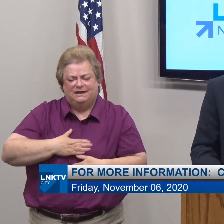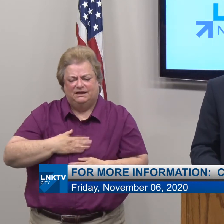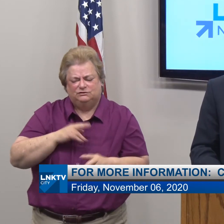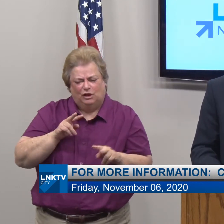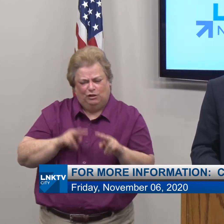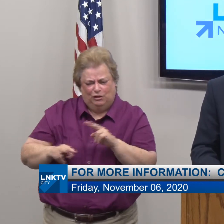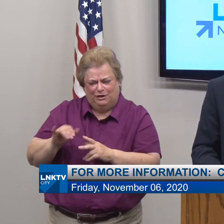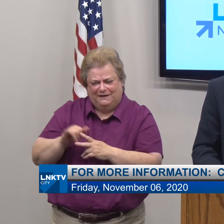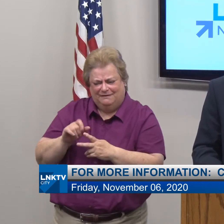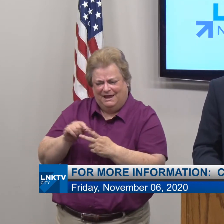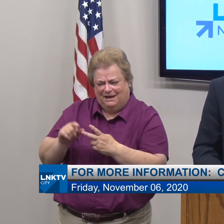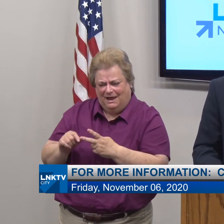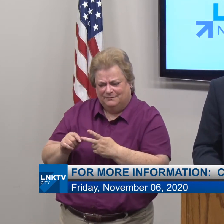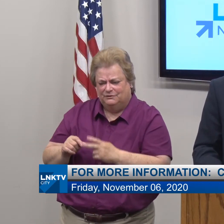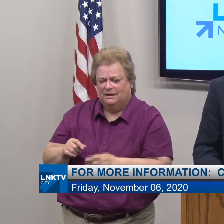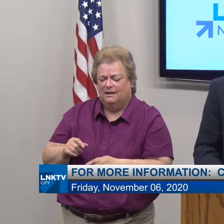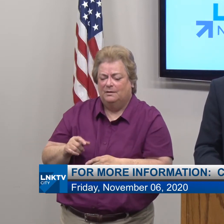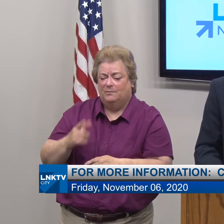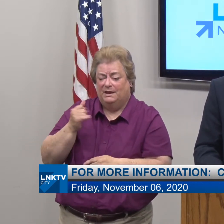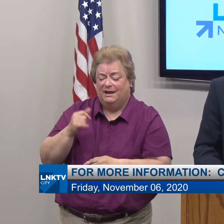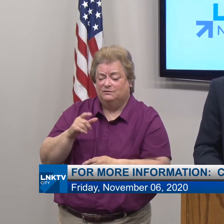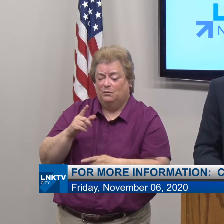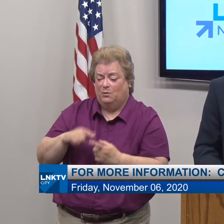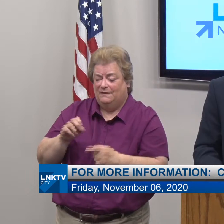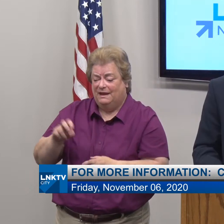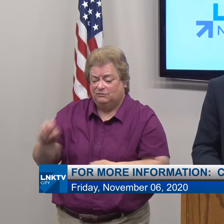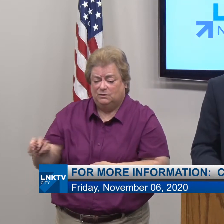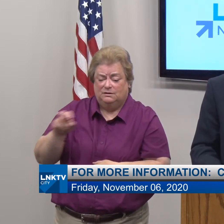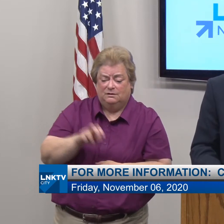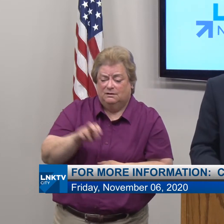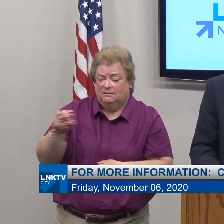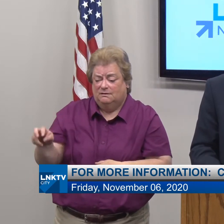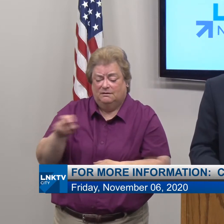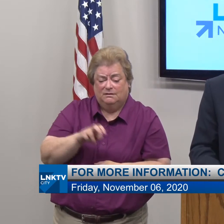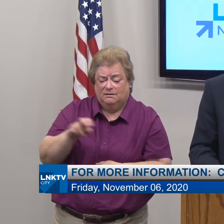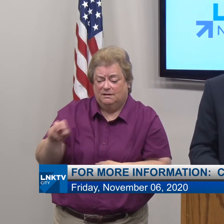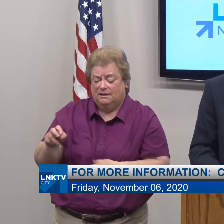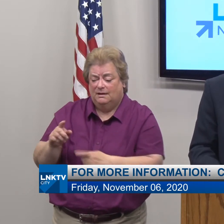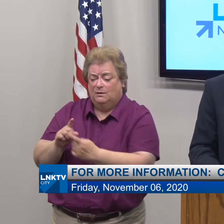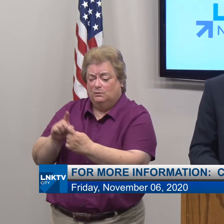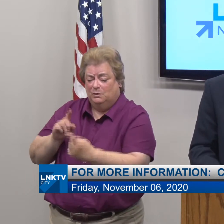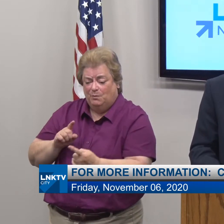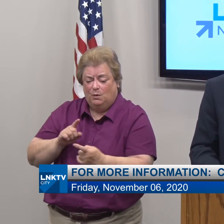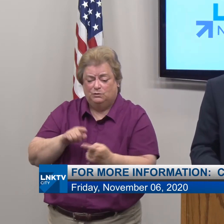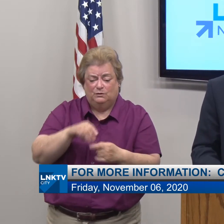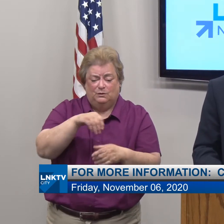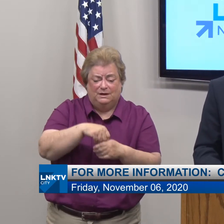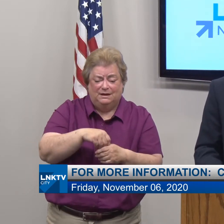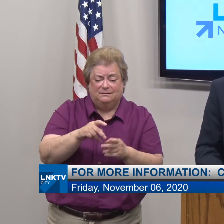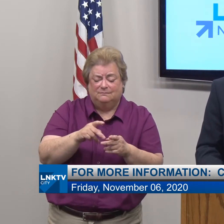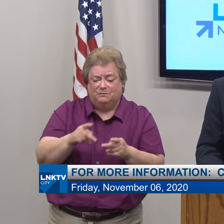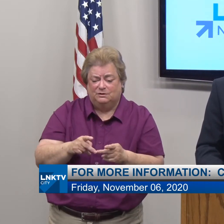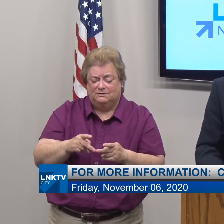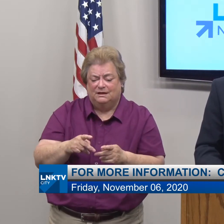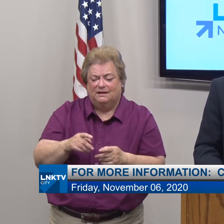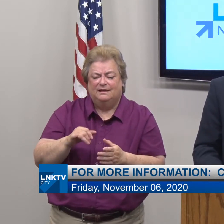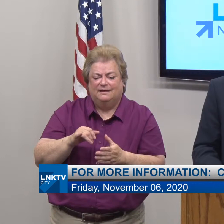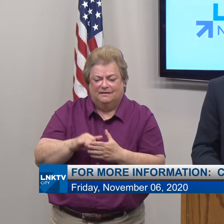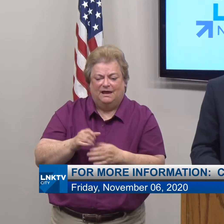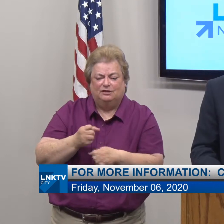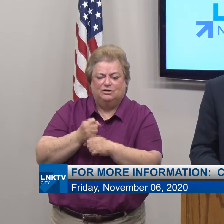as continuously moving back and forth between in-person attendance and remote learning does create major